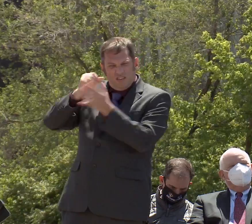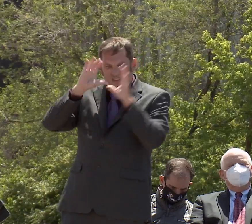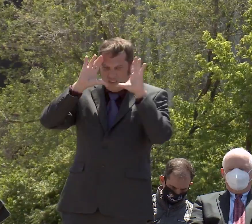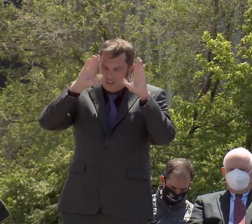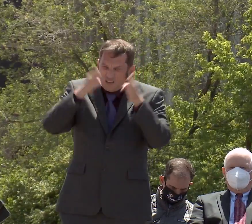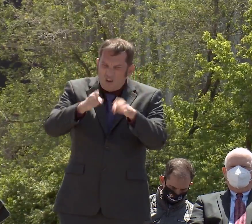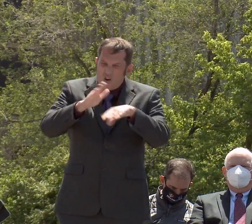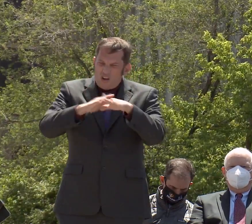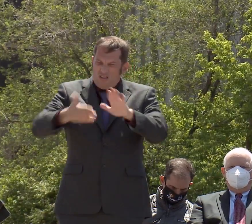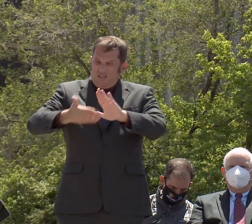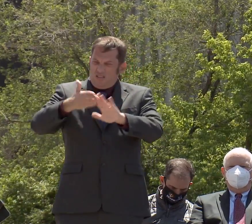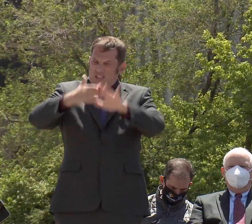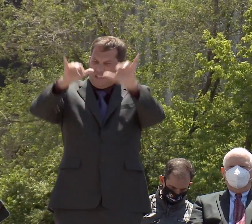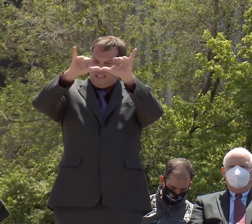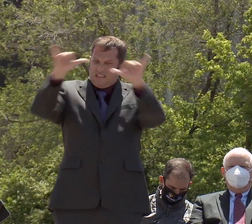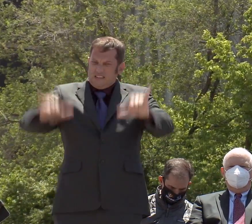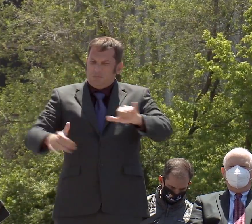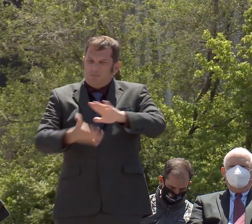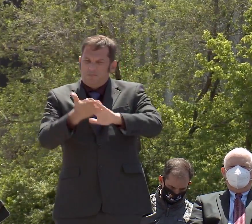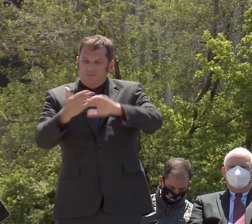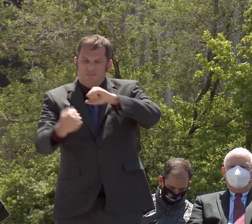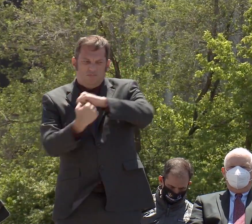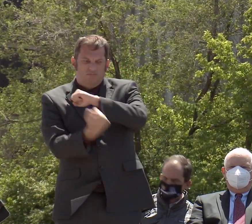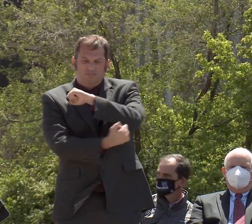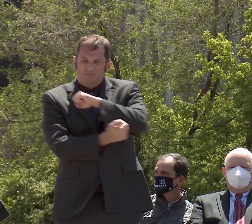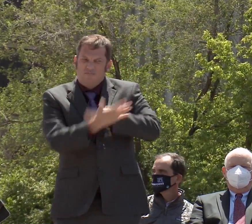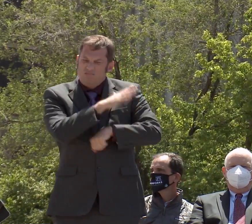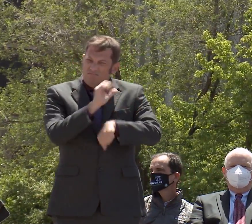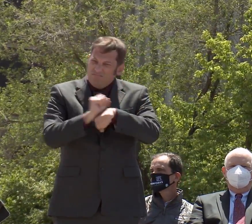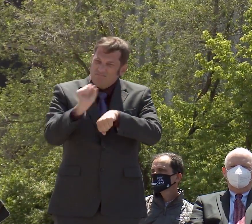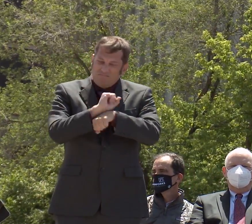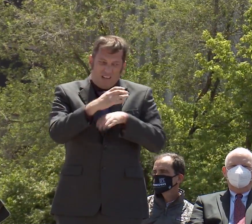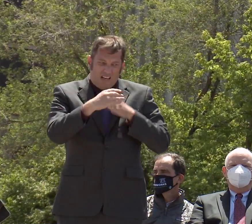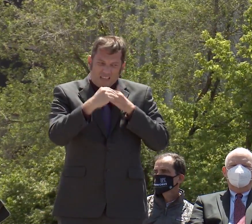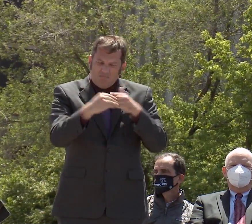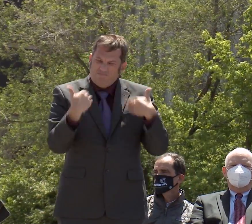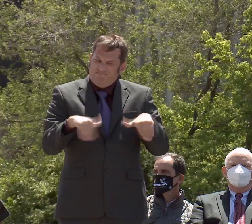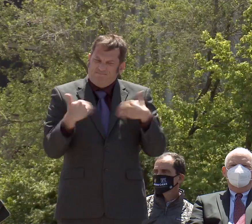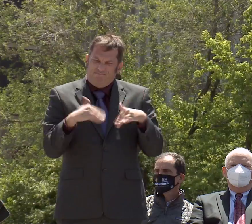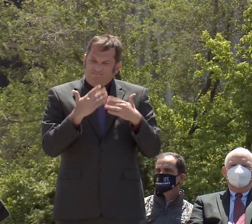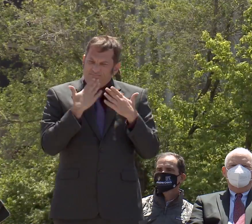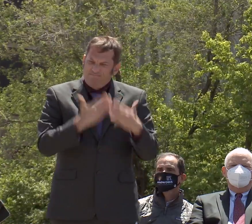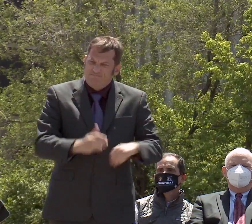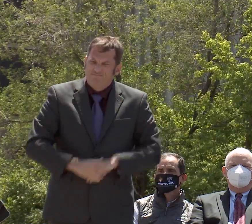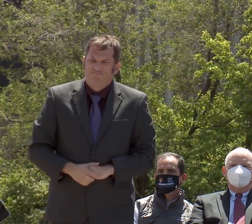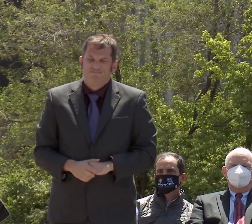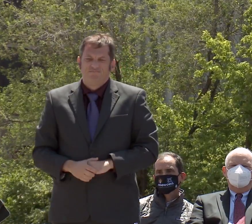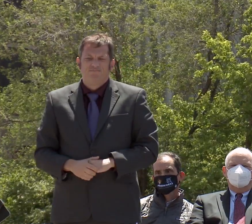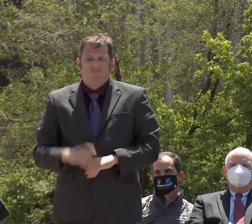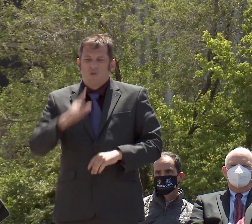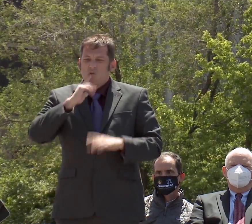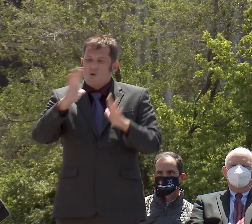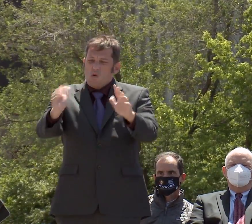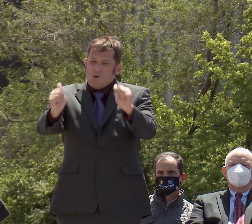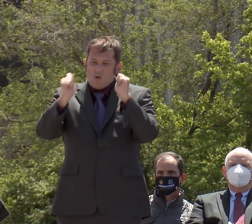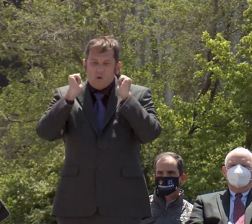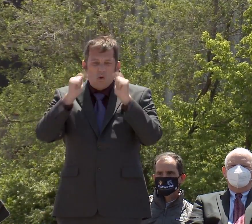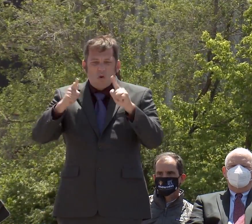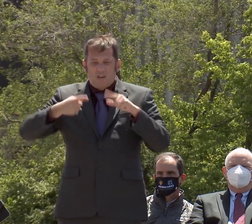you again for your leadership there, and to all the others, because as Senator Cardin says, it is a